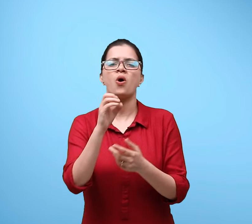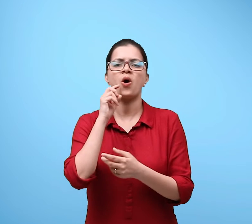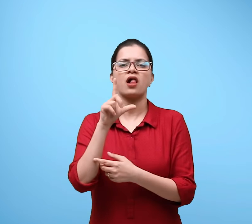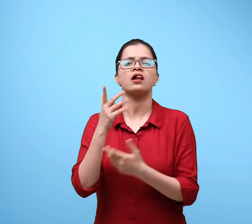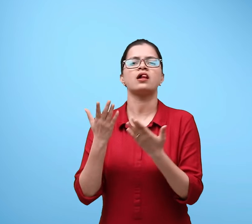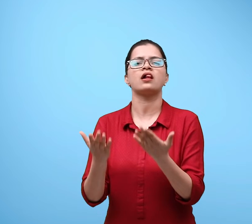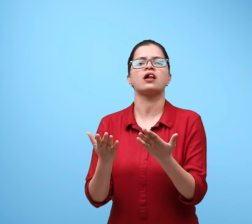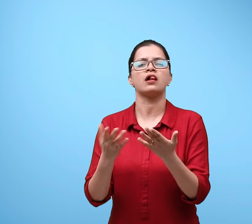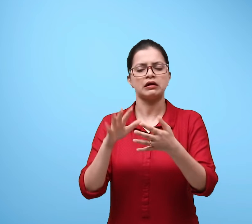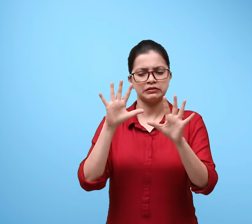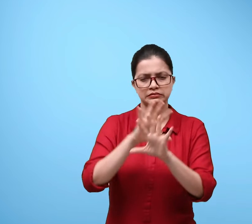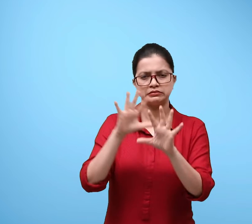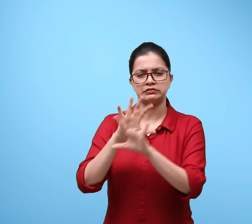as translucent.